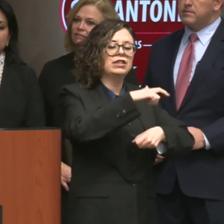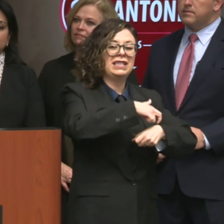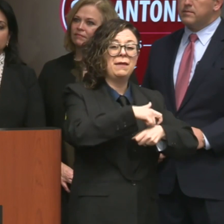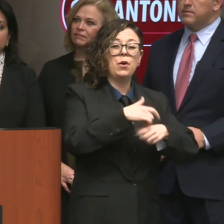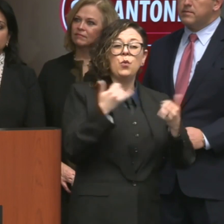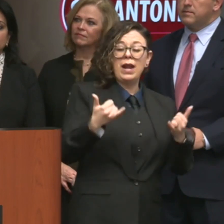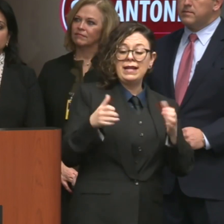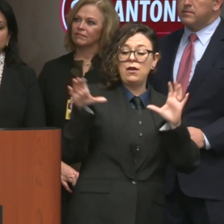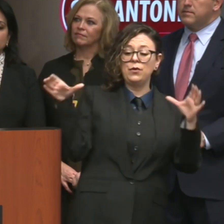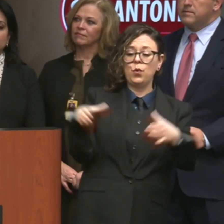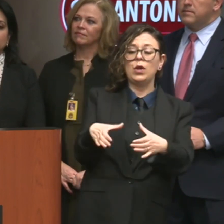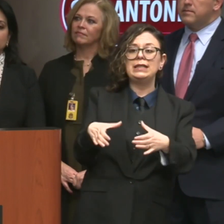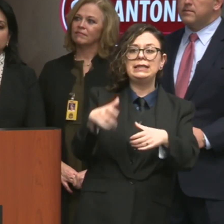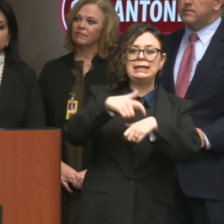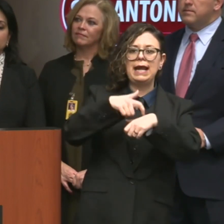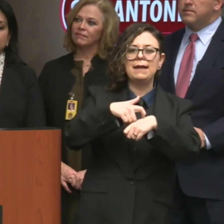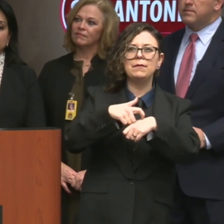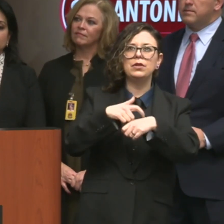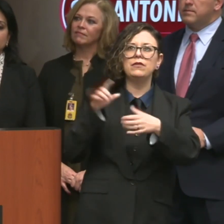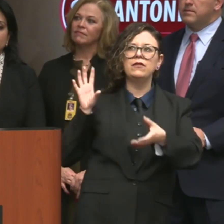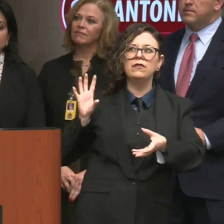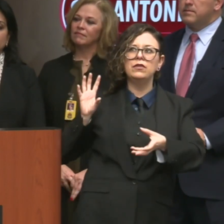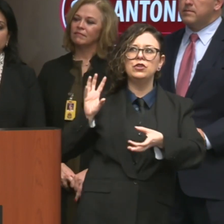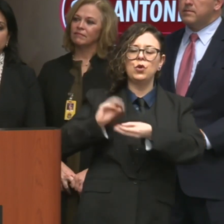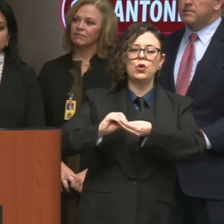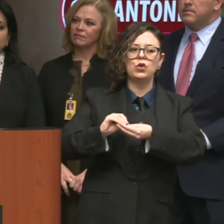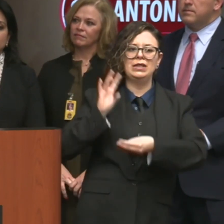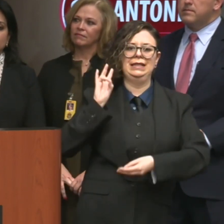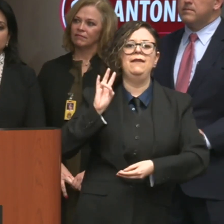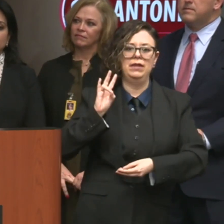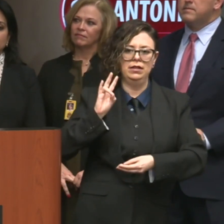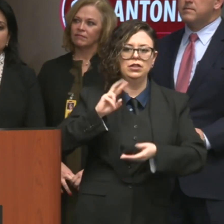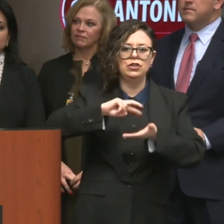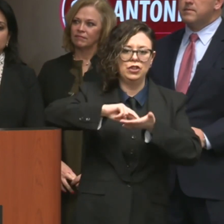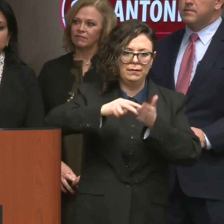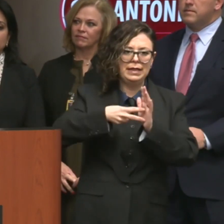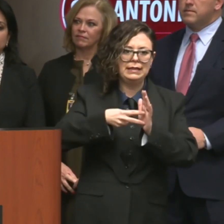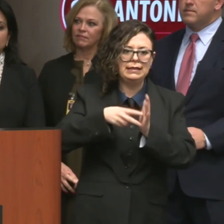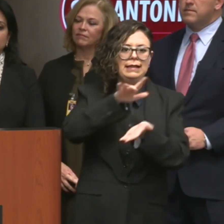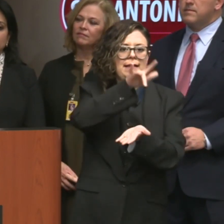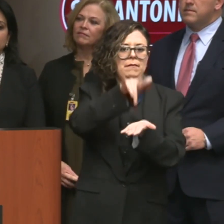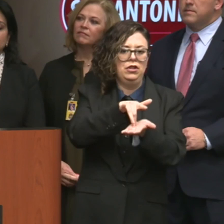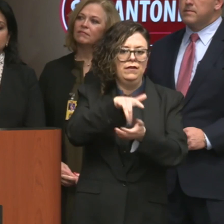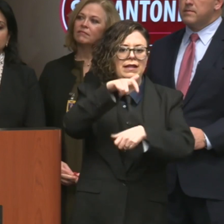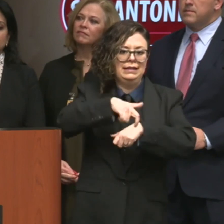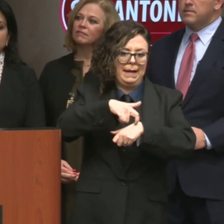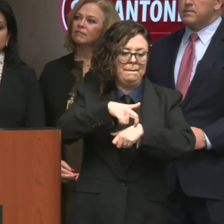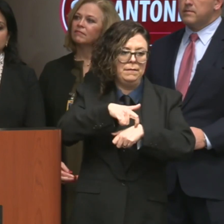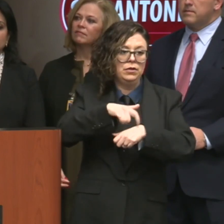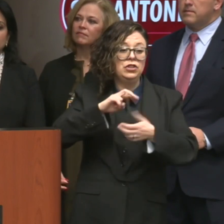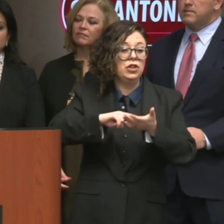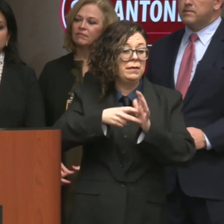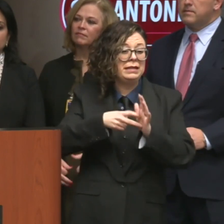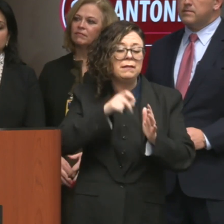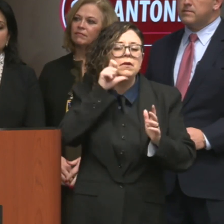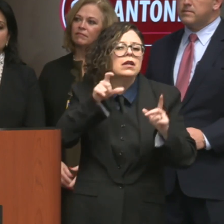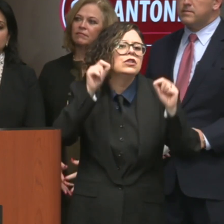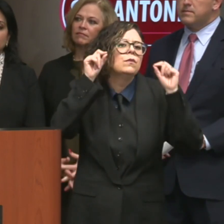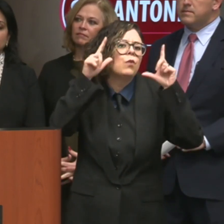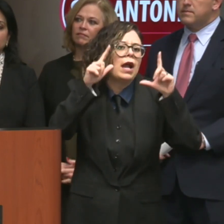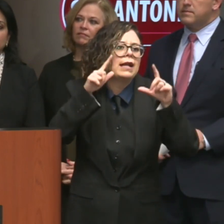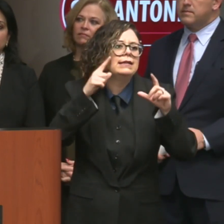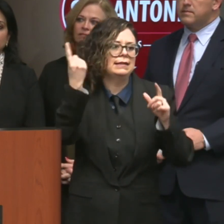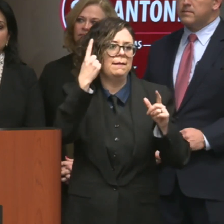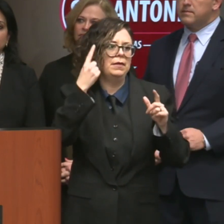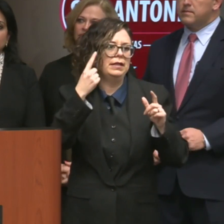7 of quarantine now. So we are right in the middle of that potential incubation period. So it is not surprising that maybe someone would